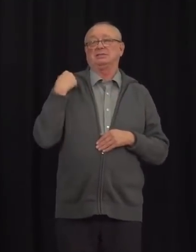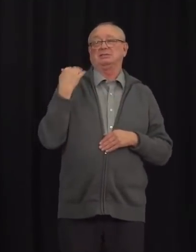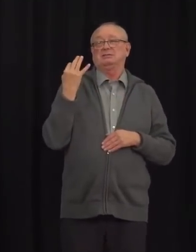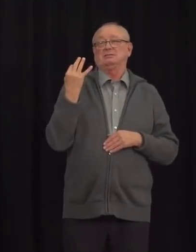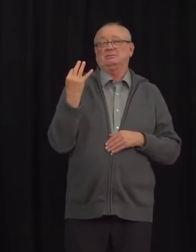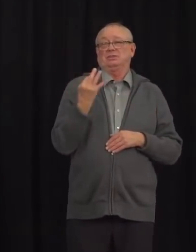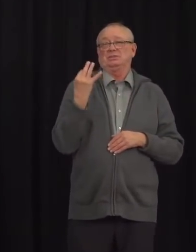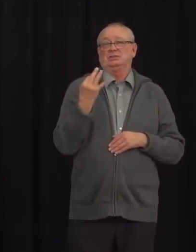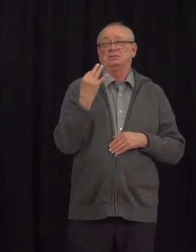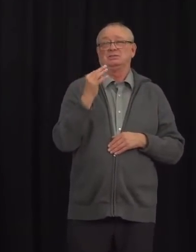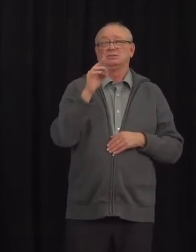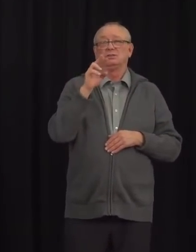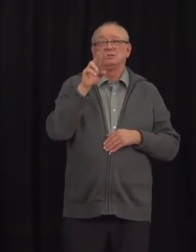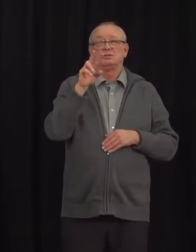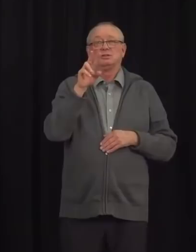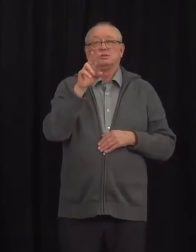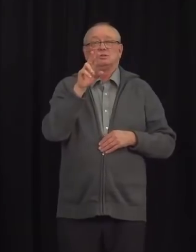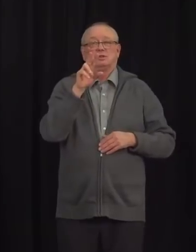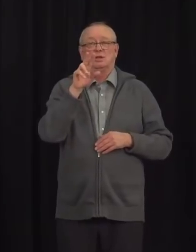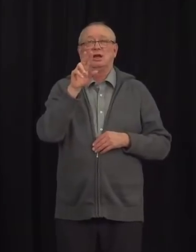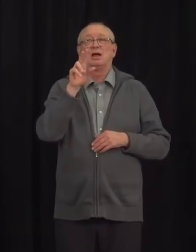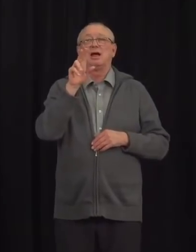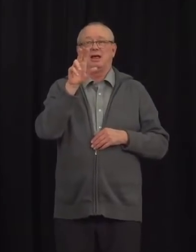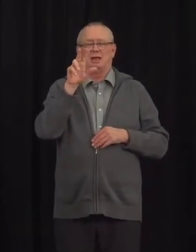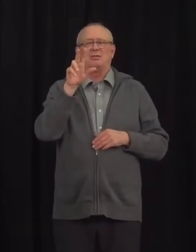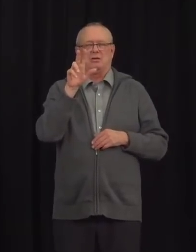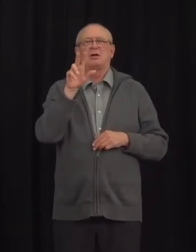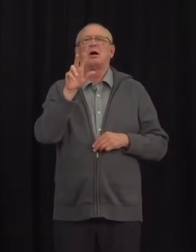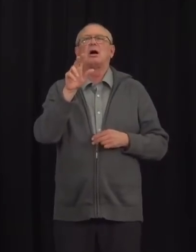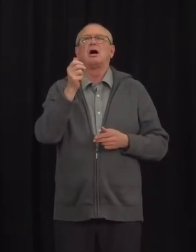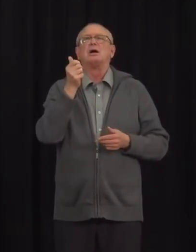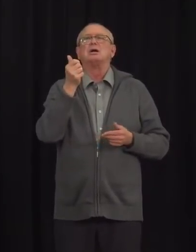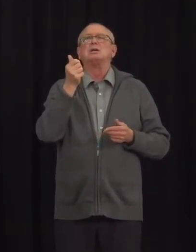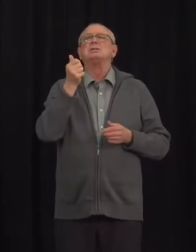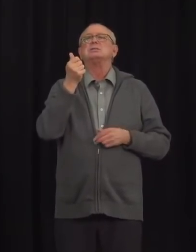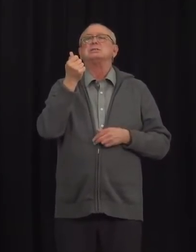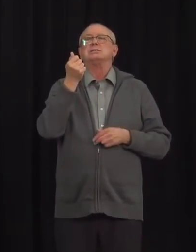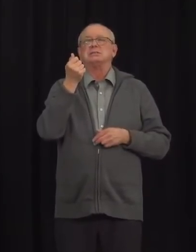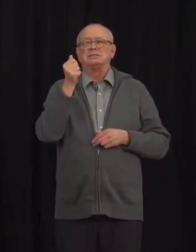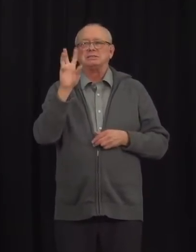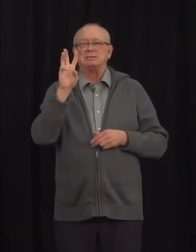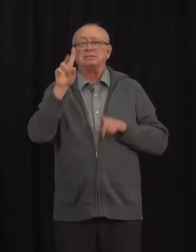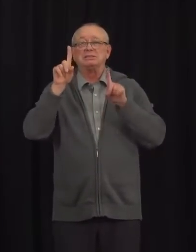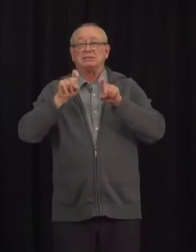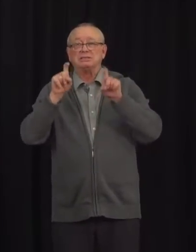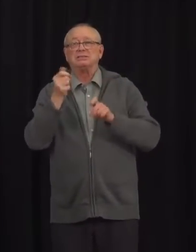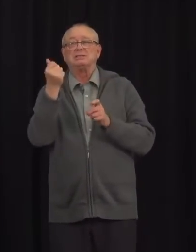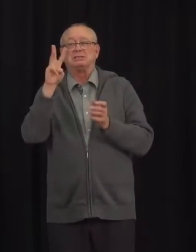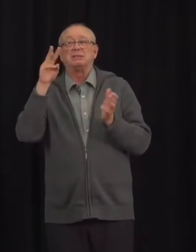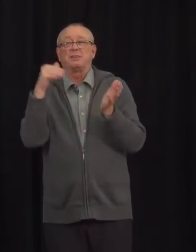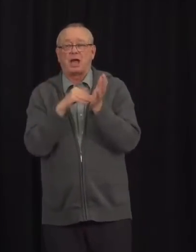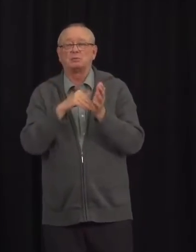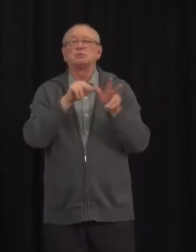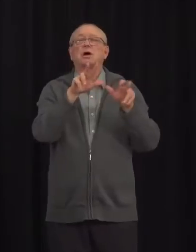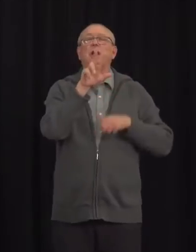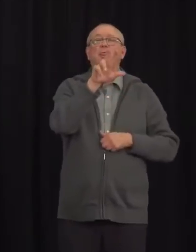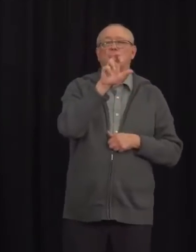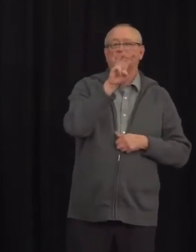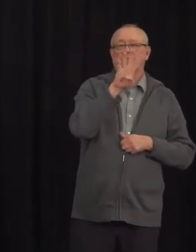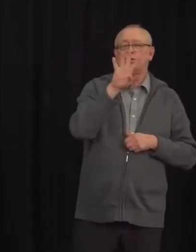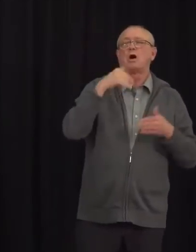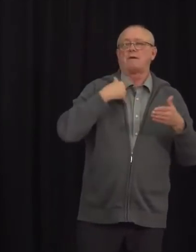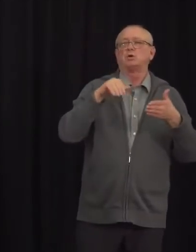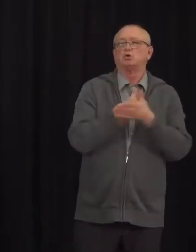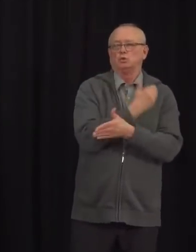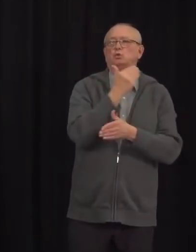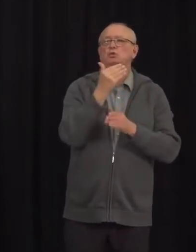364 new cases were identified, while our lab conducted more than 16,000 tests. On Saturday, we